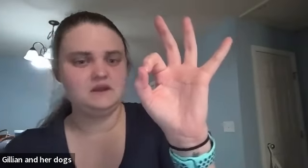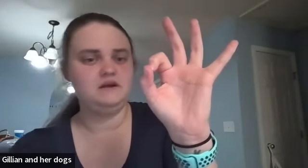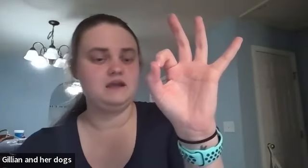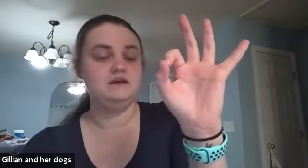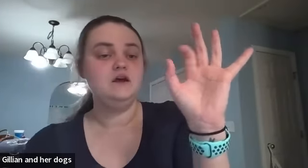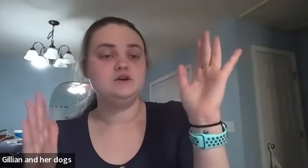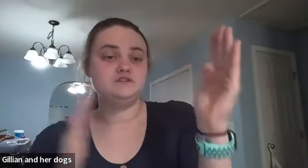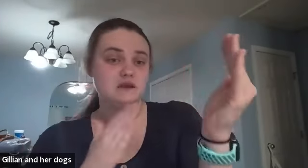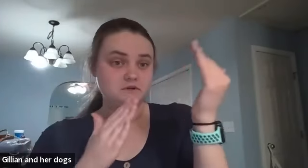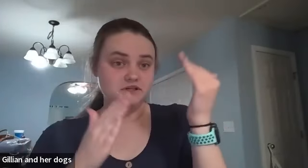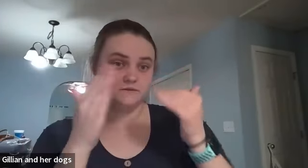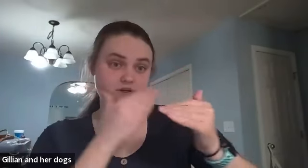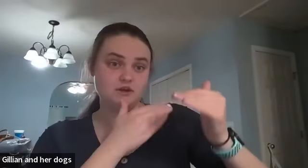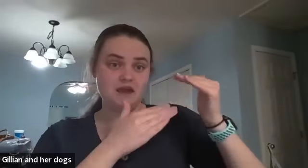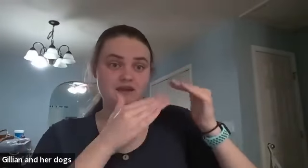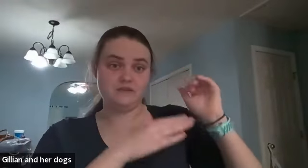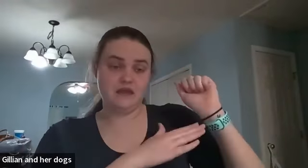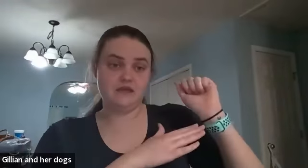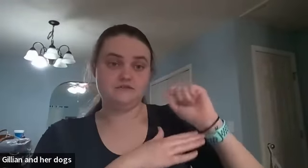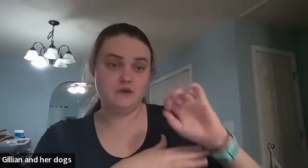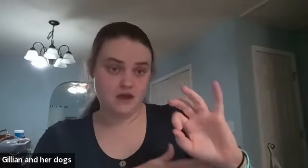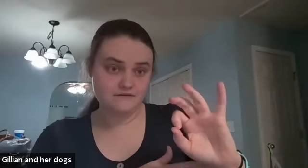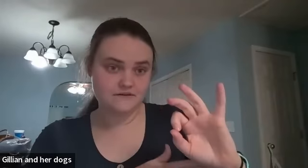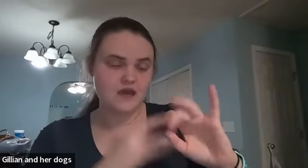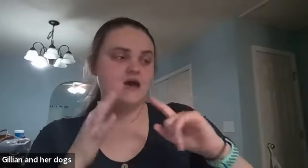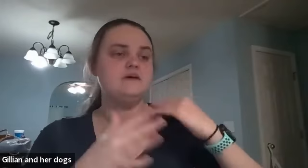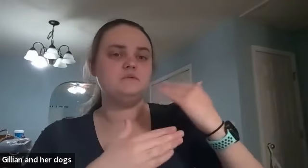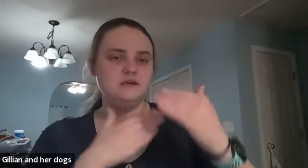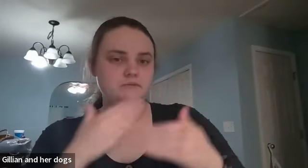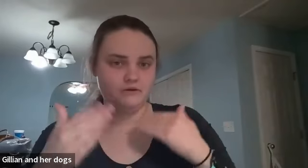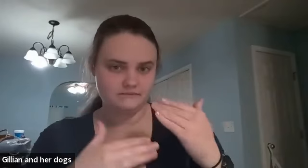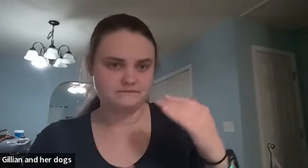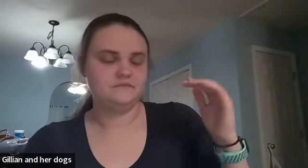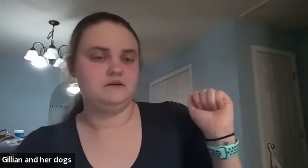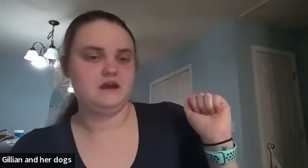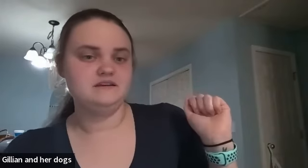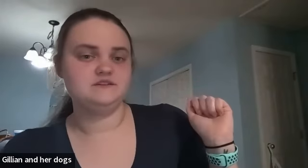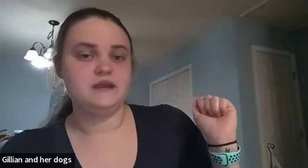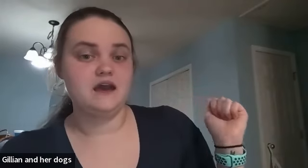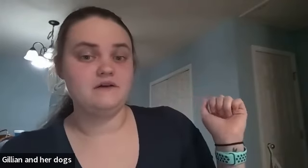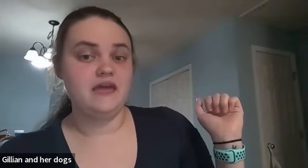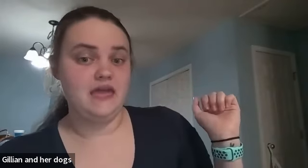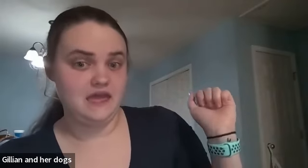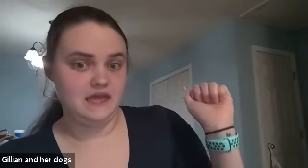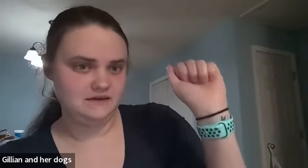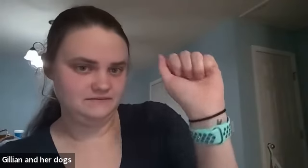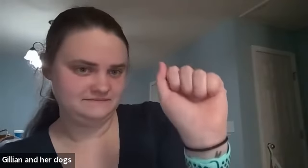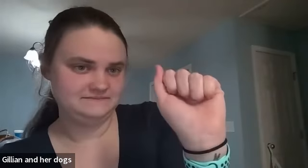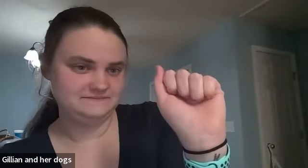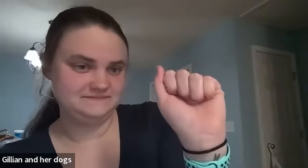Okay. So now we're going to go back A through F, and then we'll keep going. Okay. So we have A.